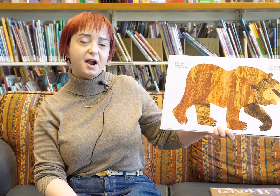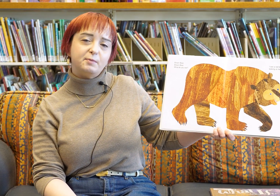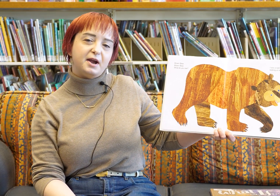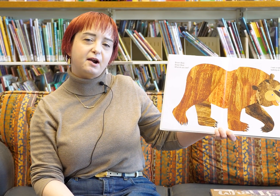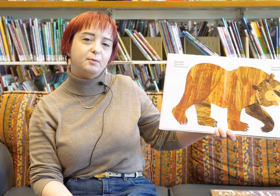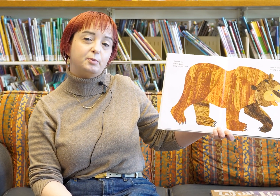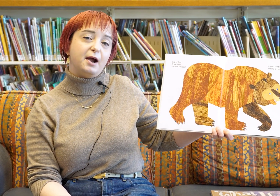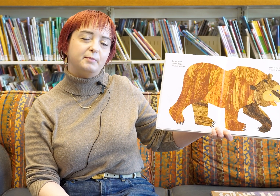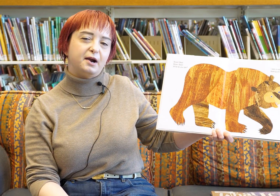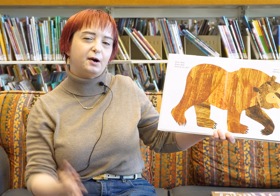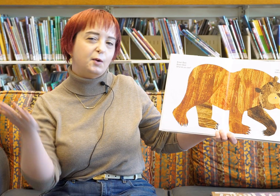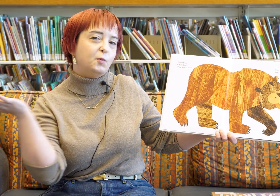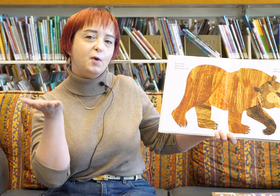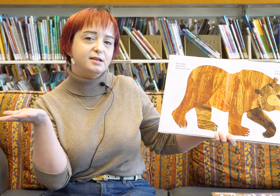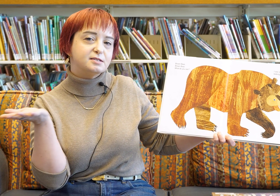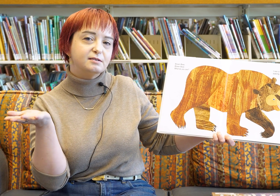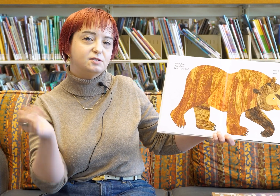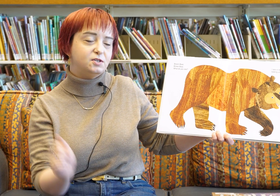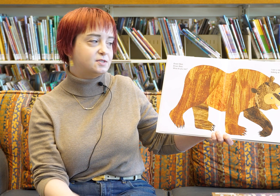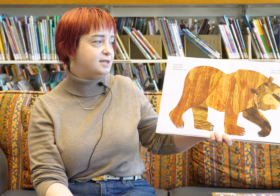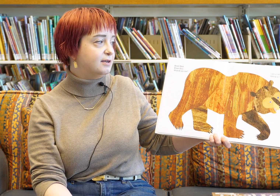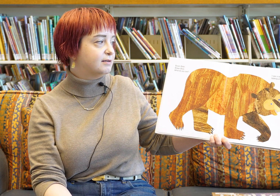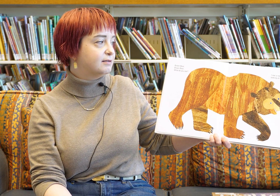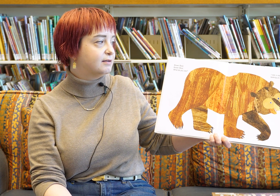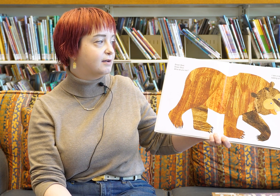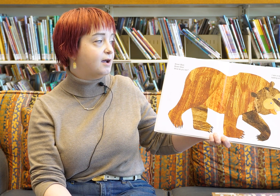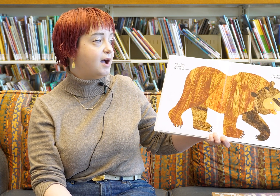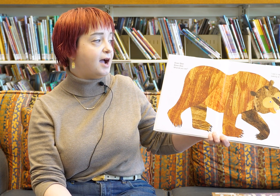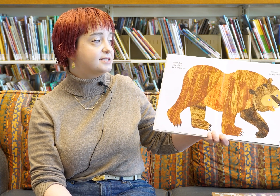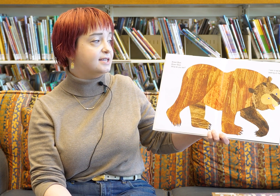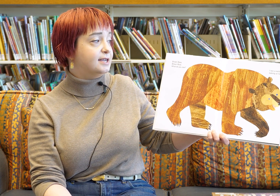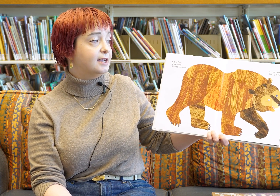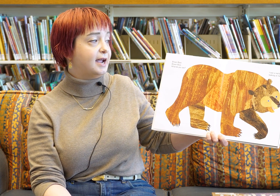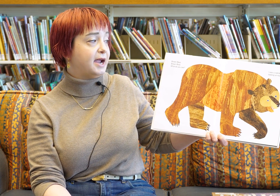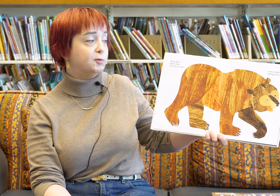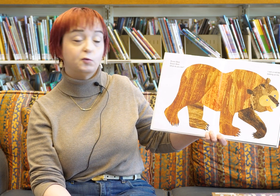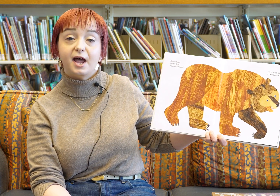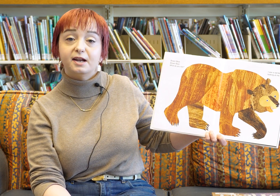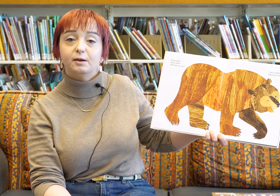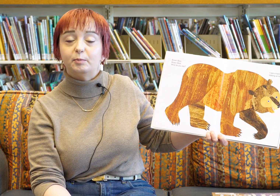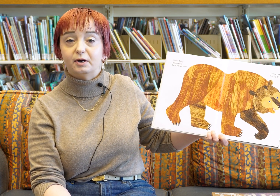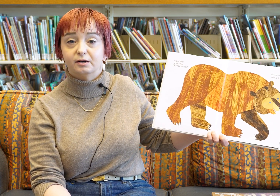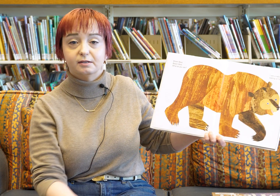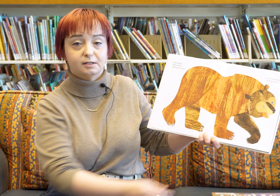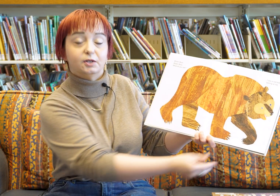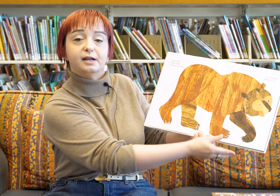Brown bear, what do you see? I see a red bird looking